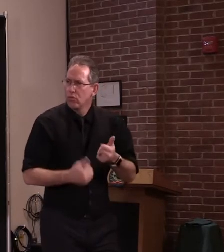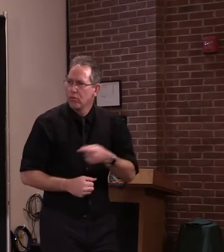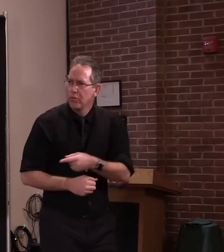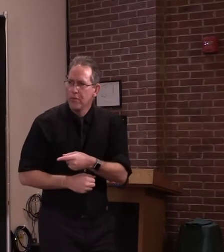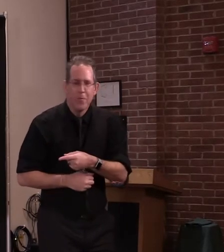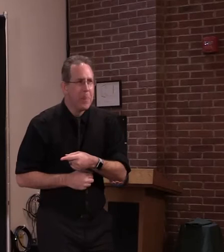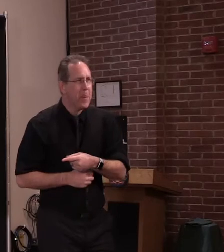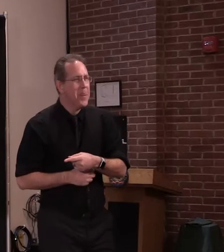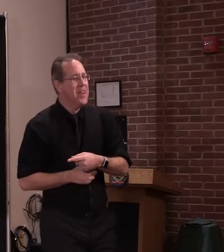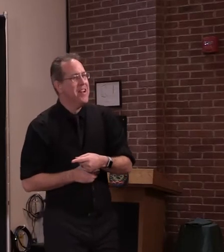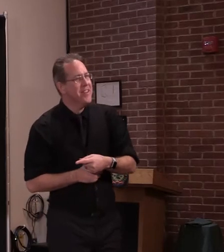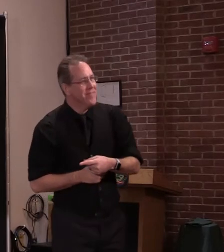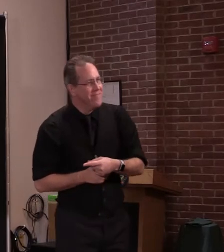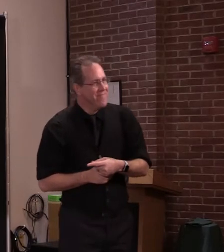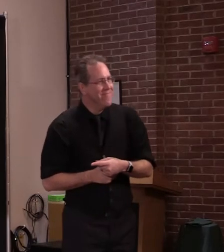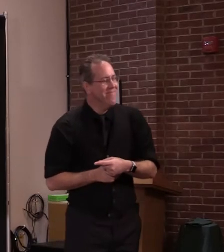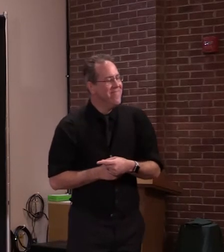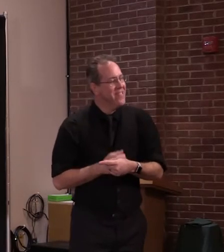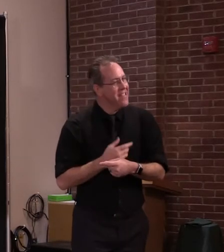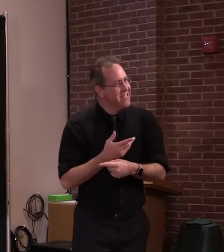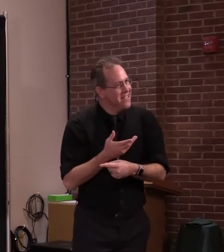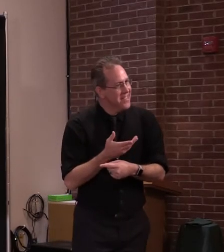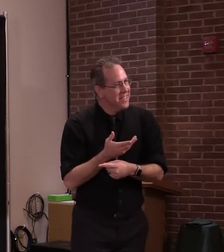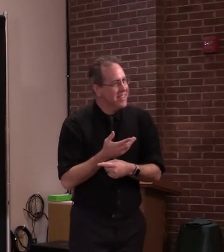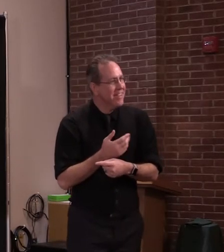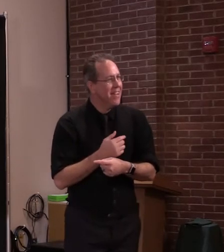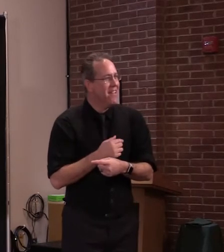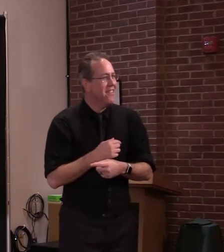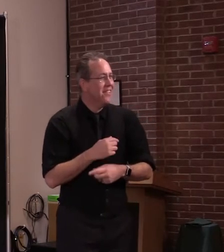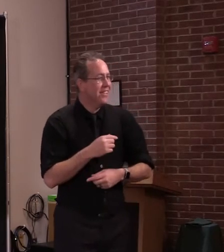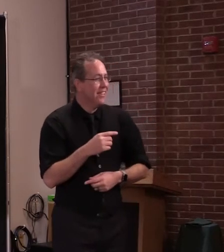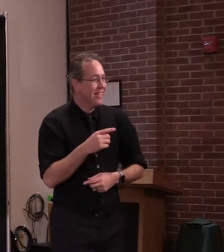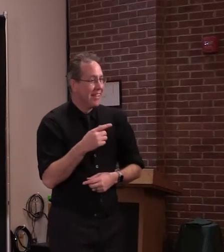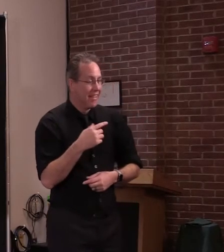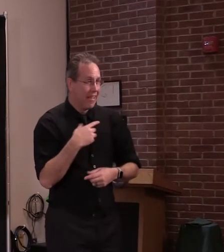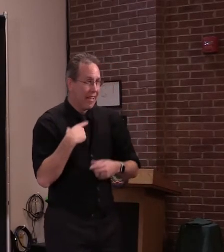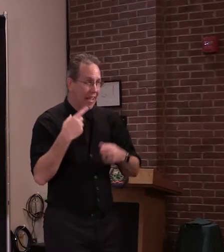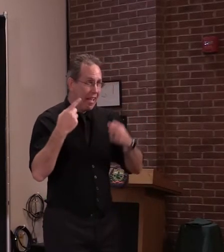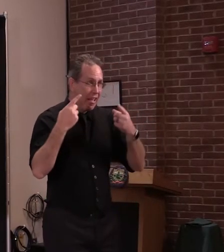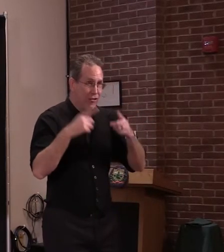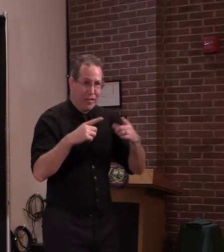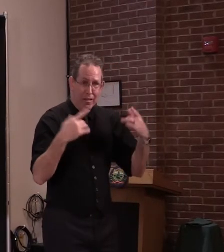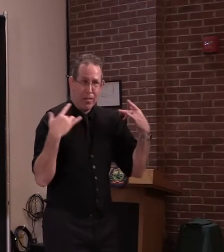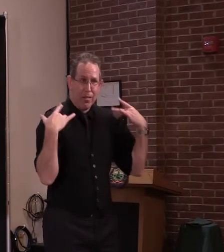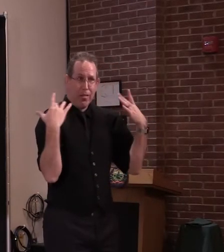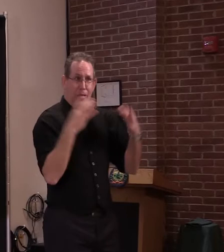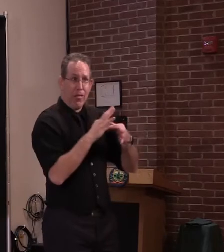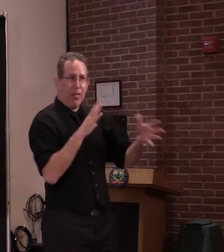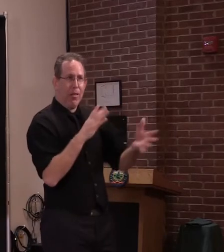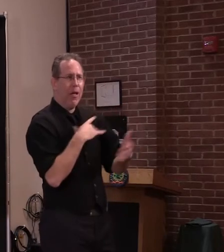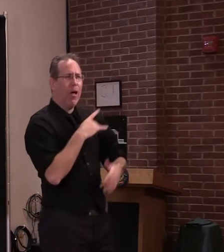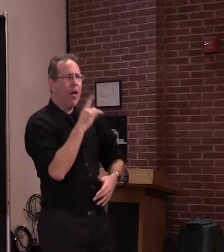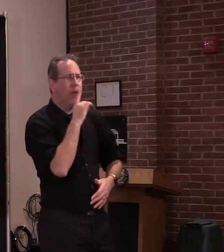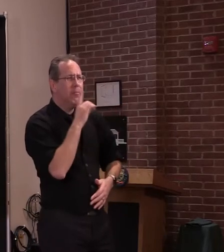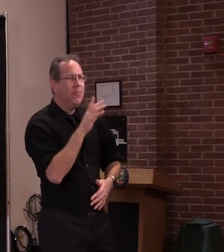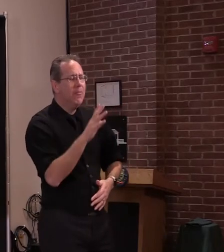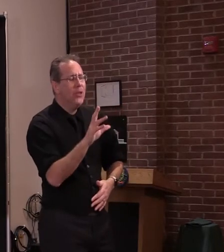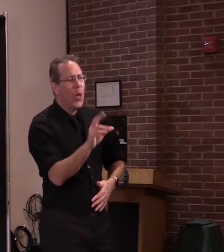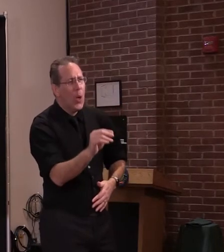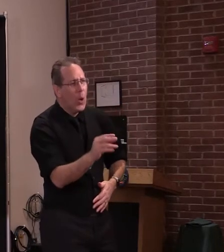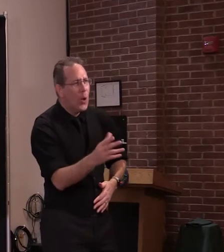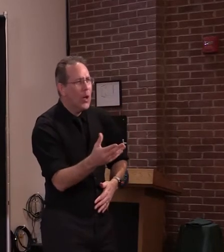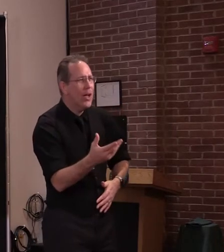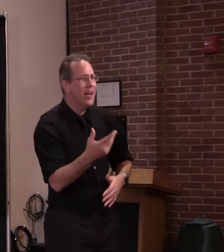I might question the characteristic of drastic and also getting being surprised by this.